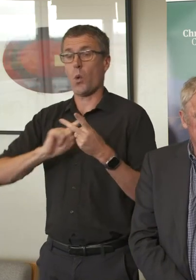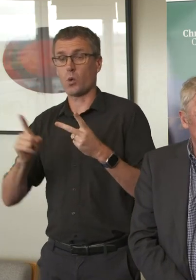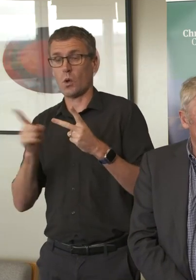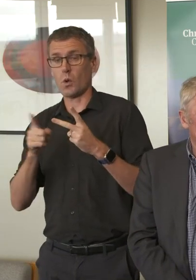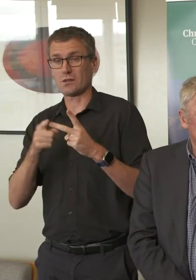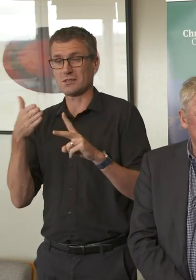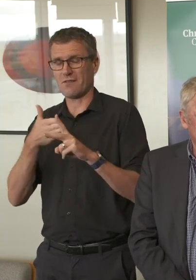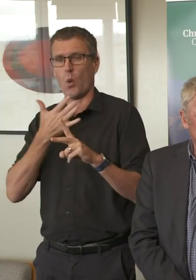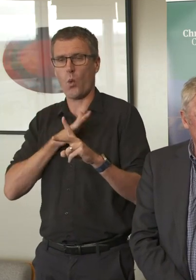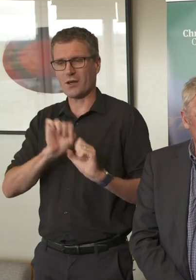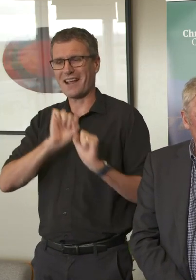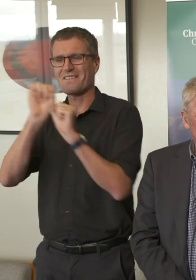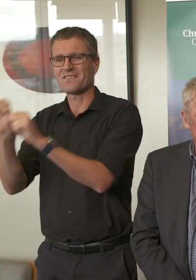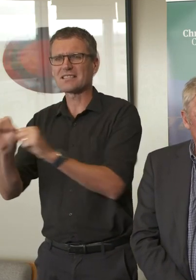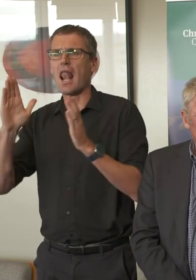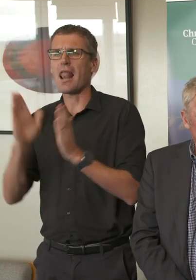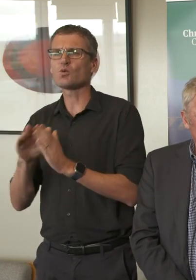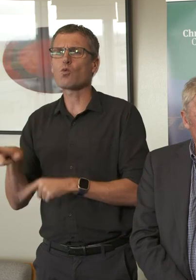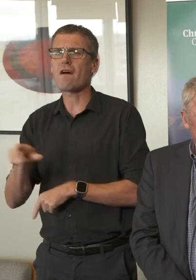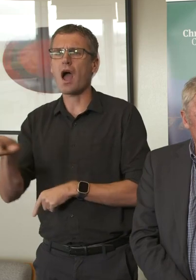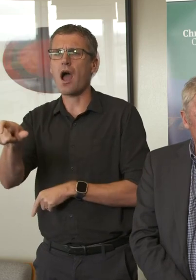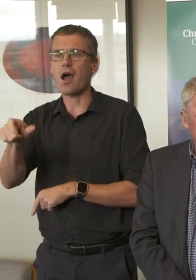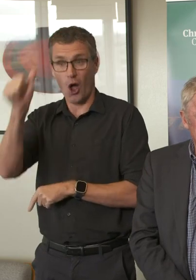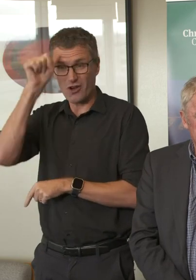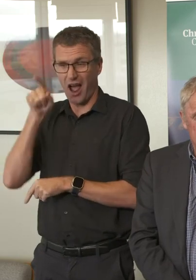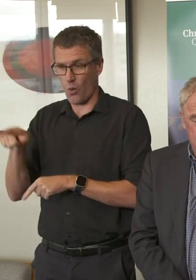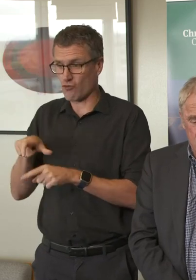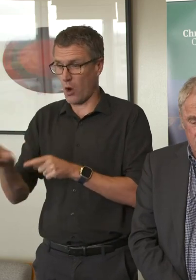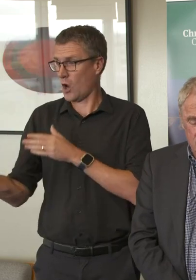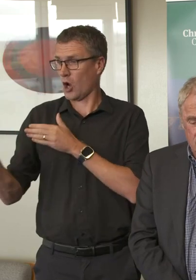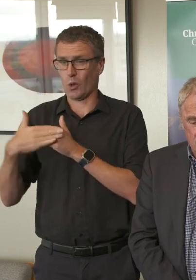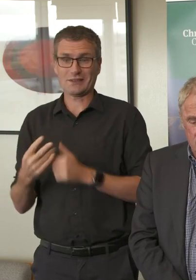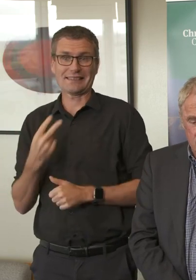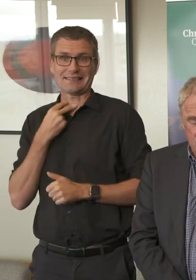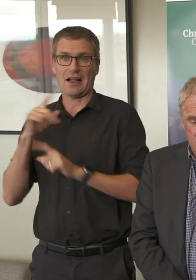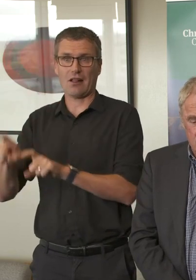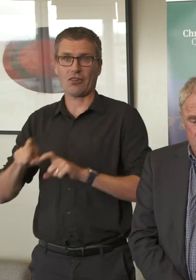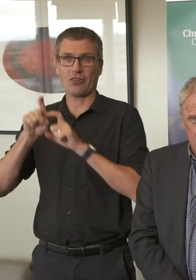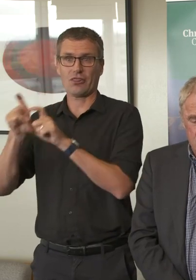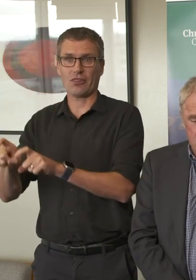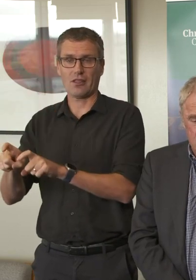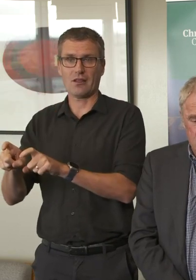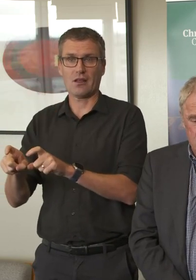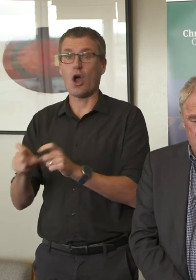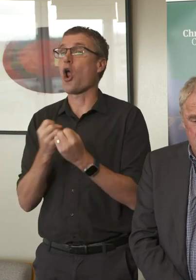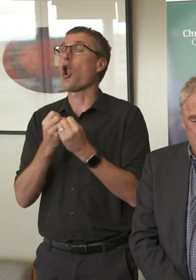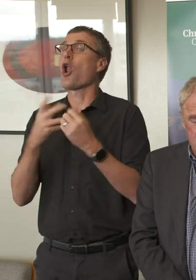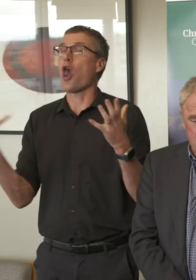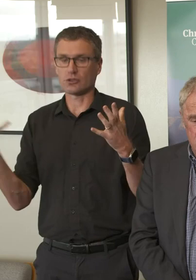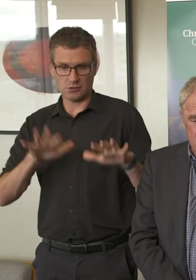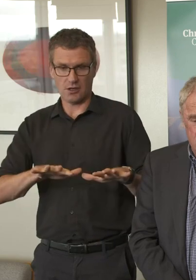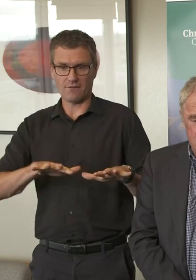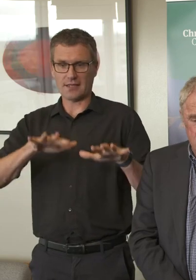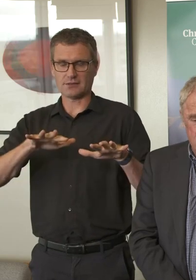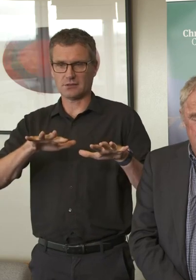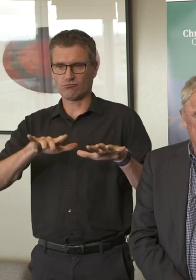into Little River because we were very conscious of the fact that they had been cut off, and obviously there is lots of surface flooding, and that has